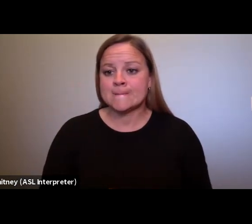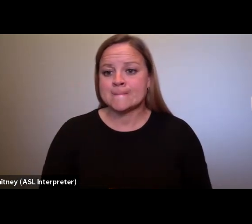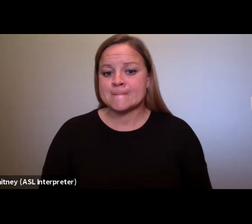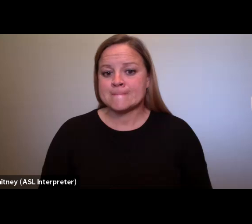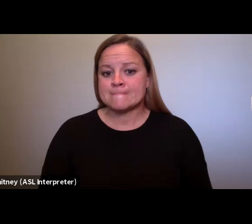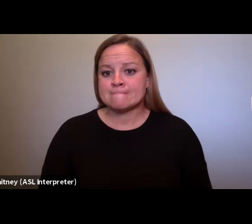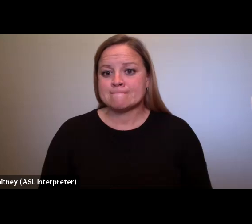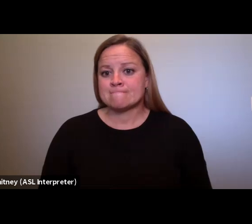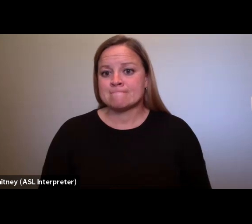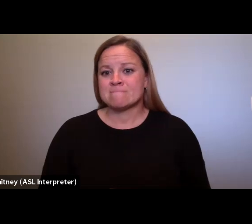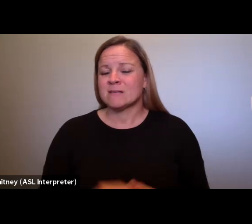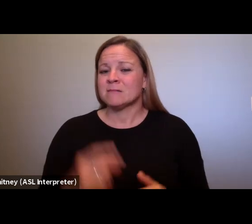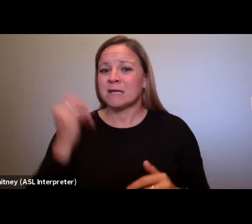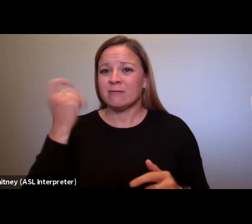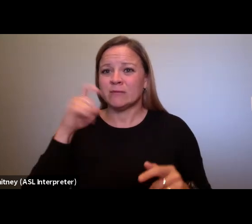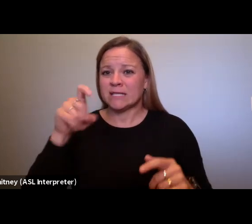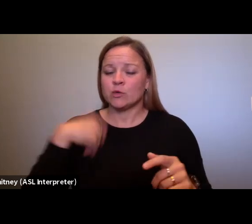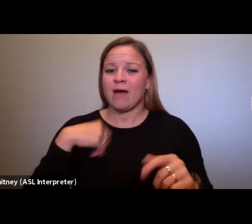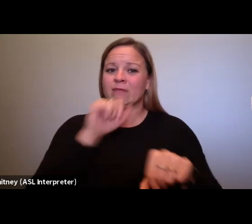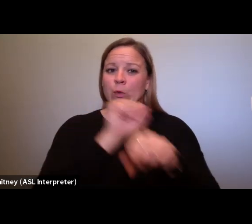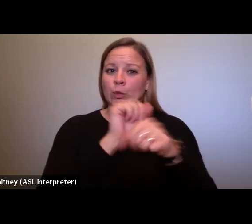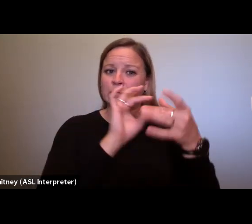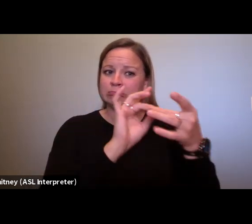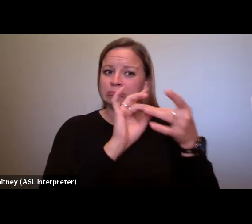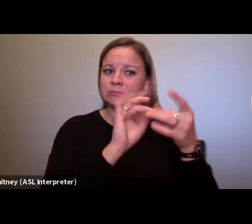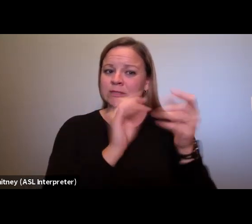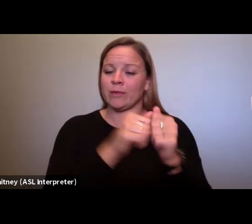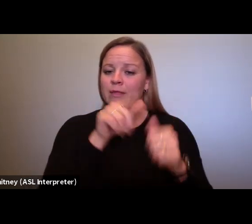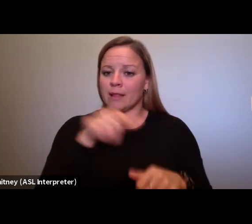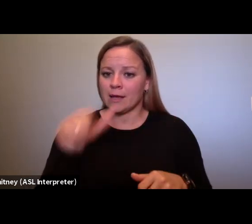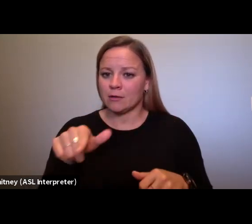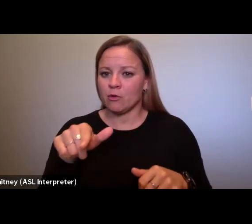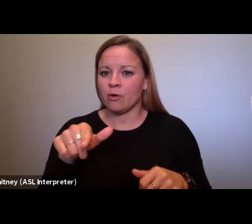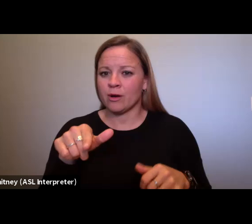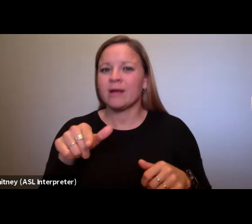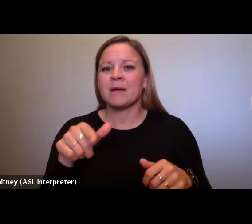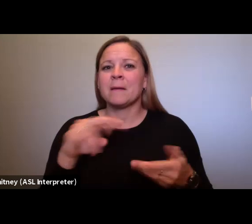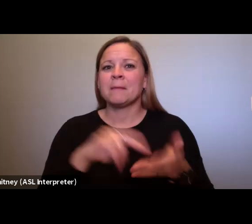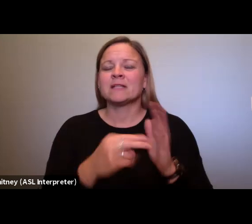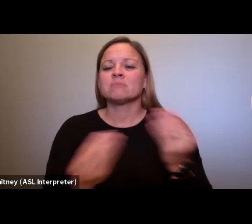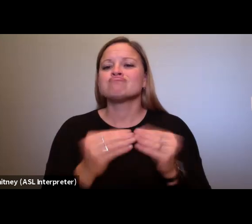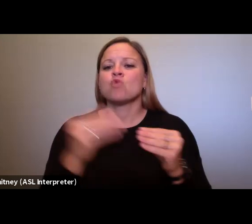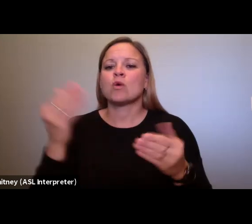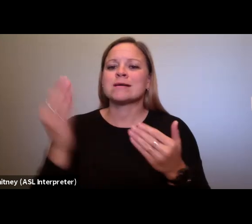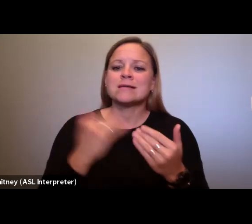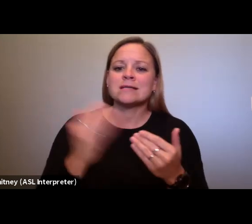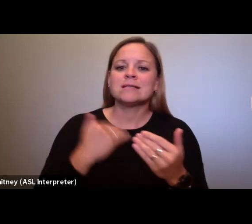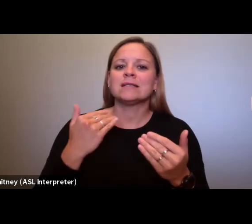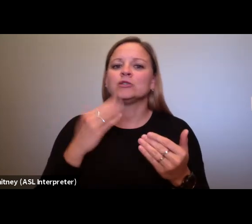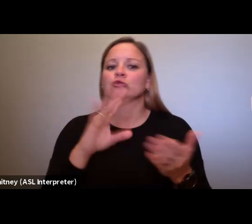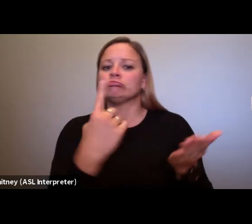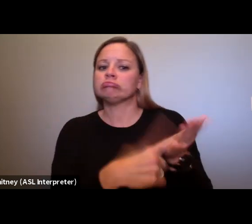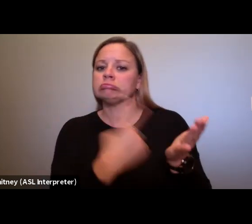having those working relationships with landlords, it's a lot easier to introduce and have that